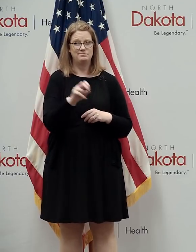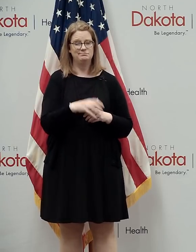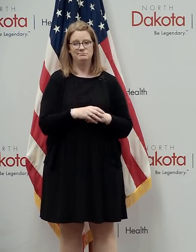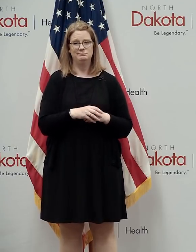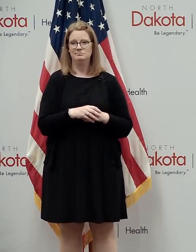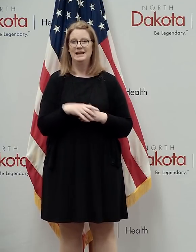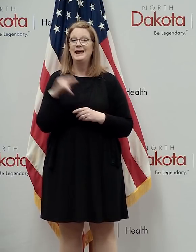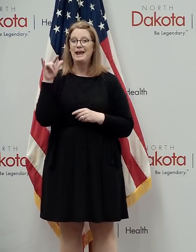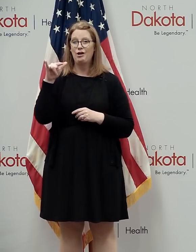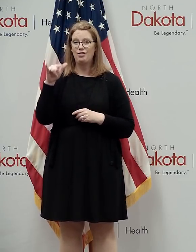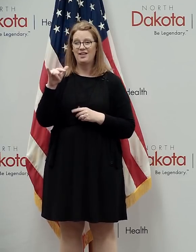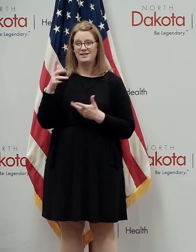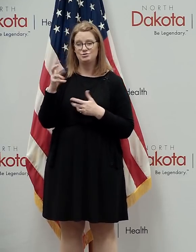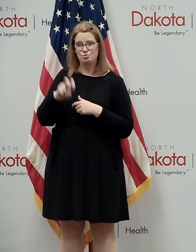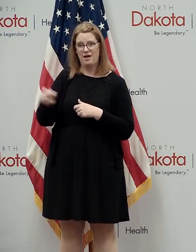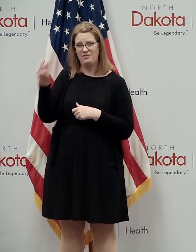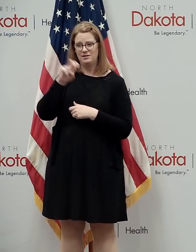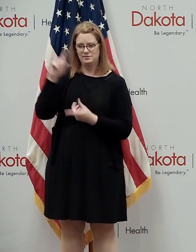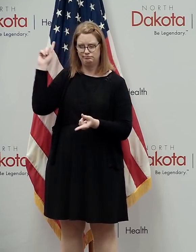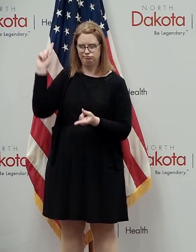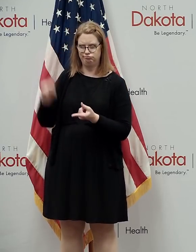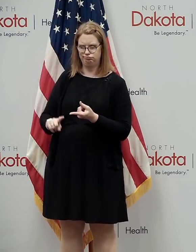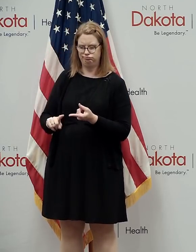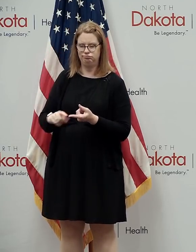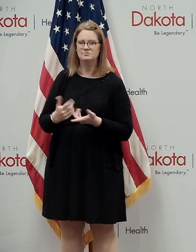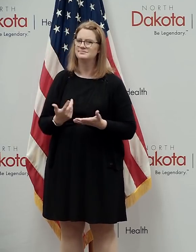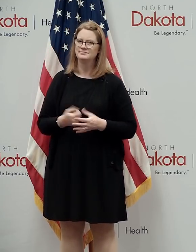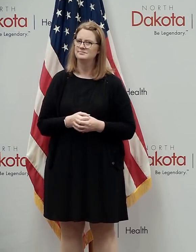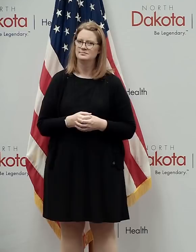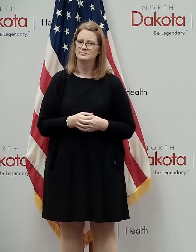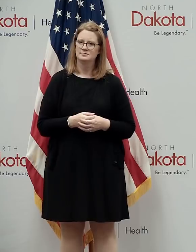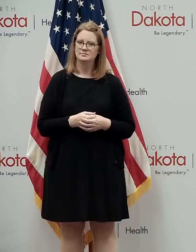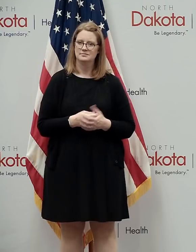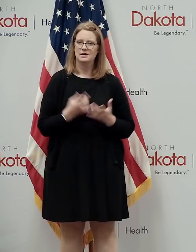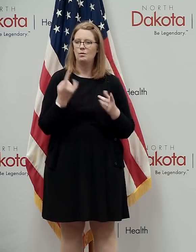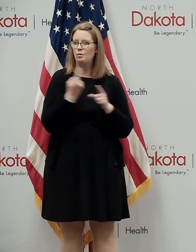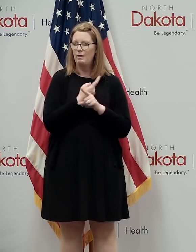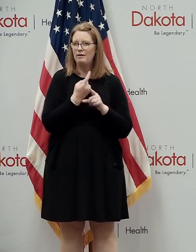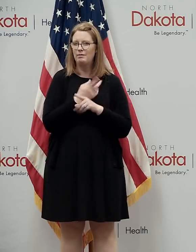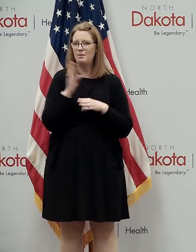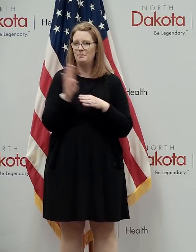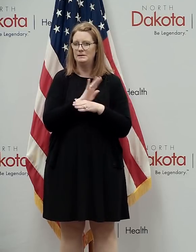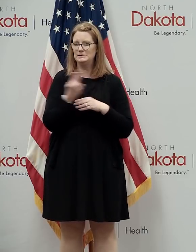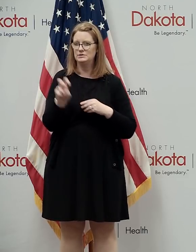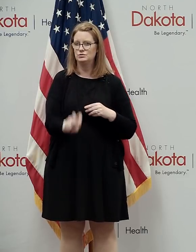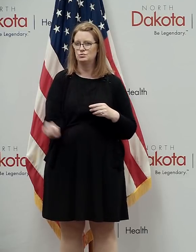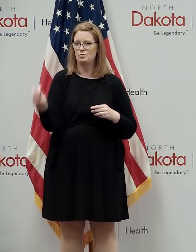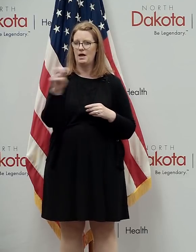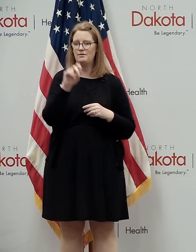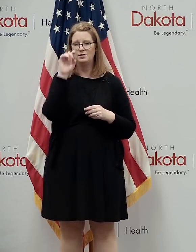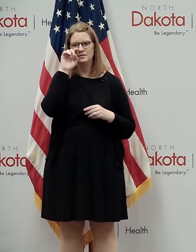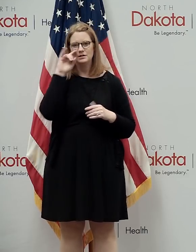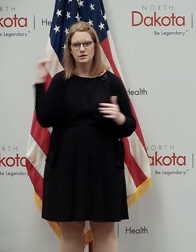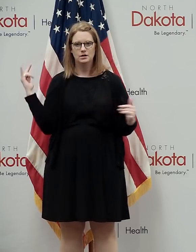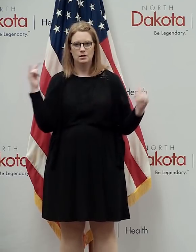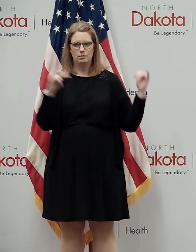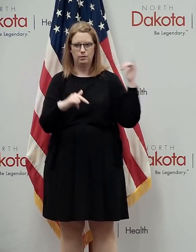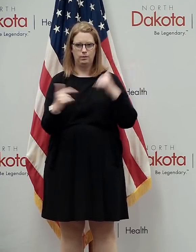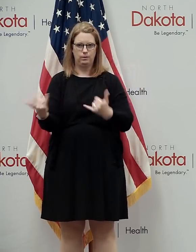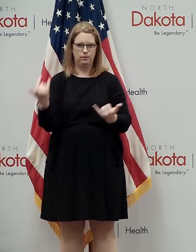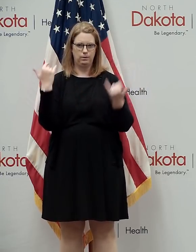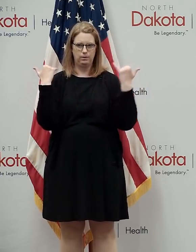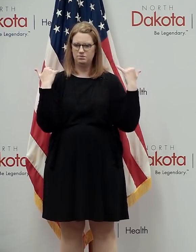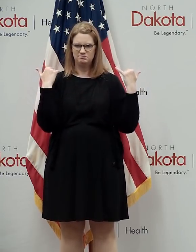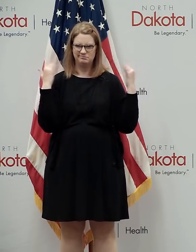boardings are still down, and so we're not, seeing a lot of what you'd see the normal business travel where you might have people coming and being in close contact in